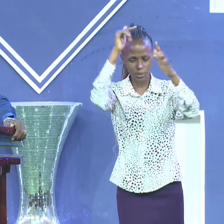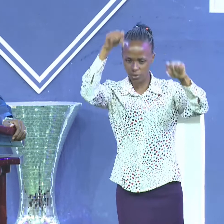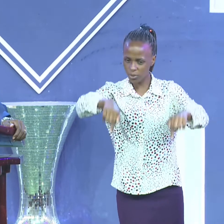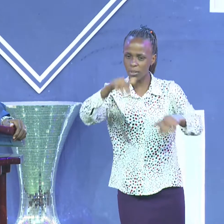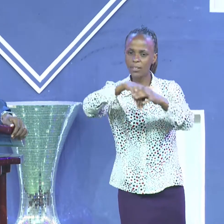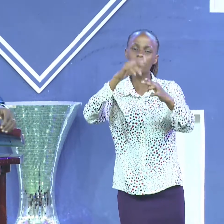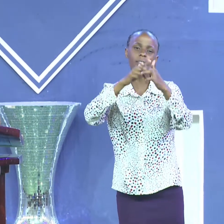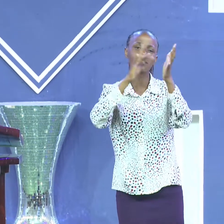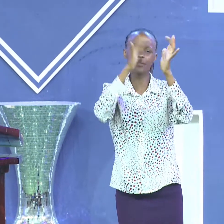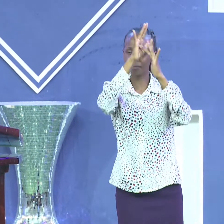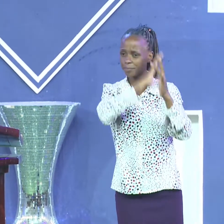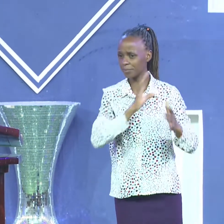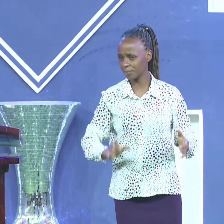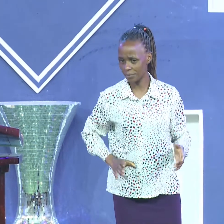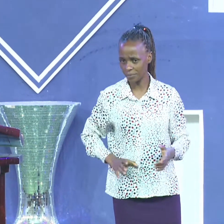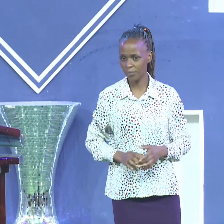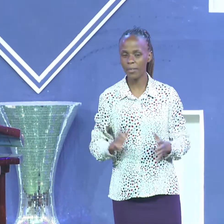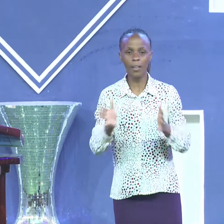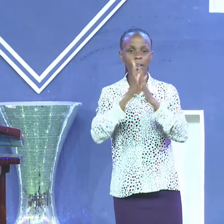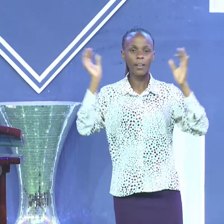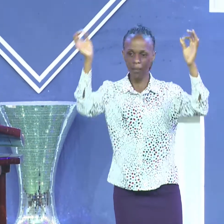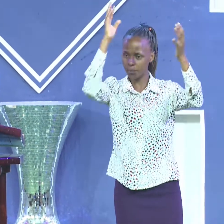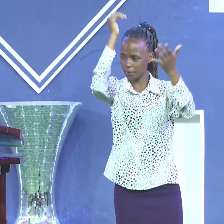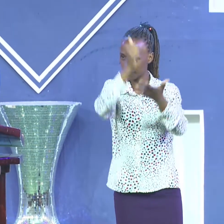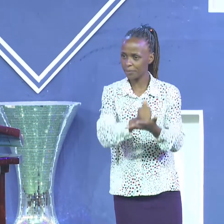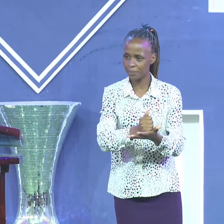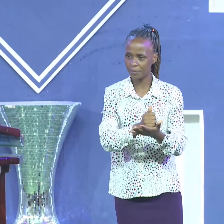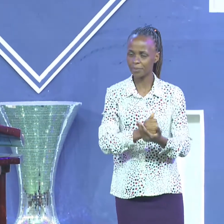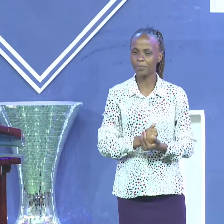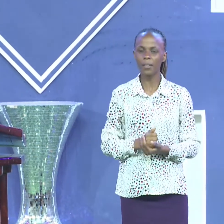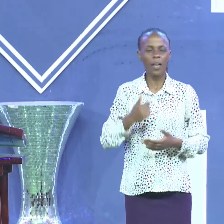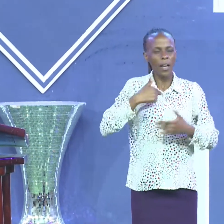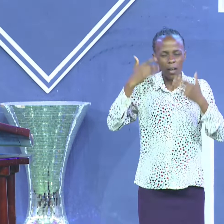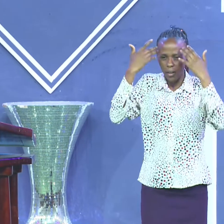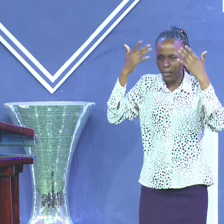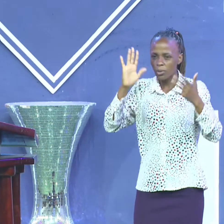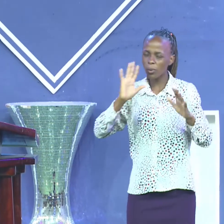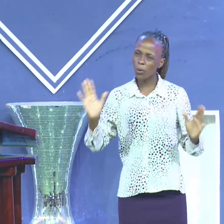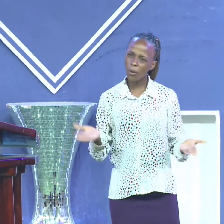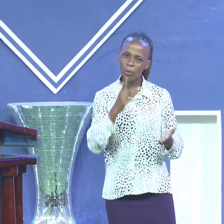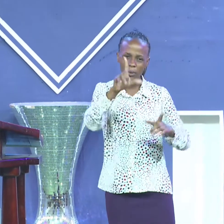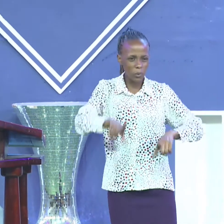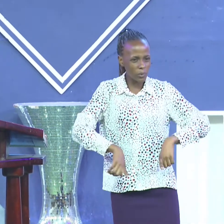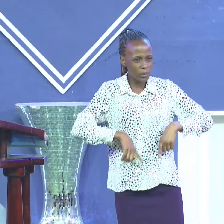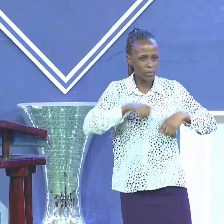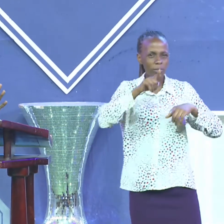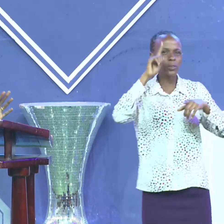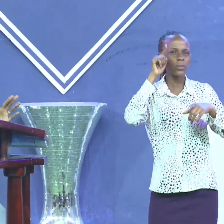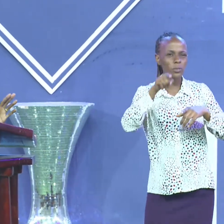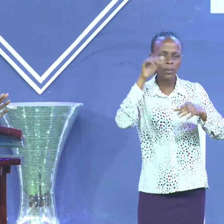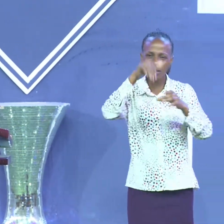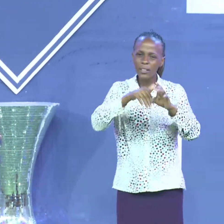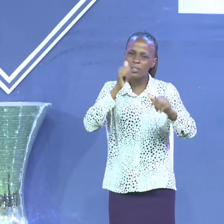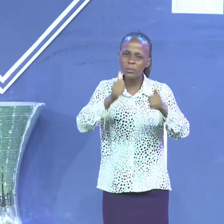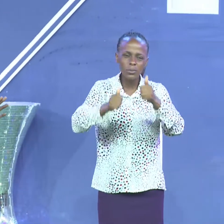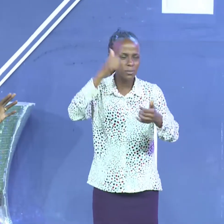from that prison in the name of our Lord Jesus. Hallelujah. Amen. I do not know which